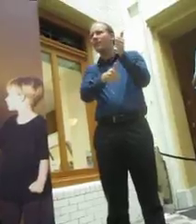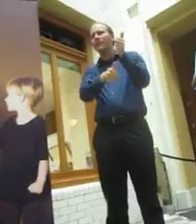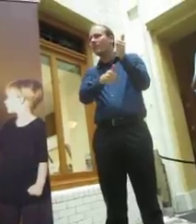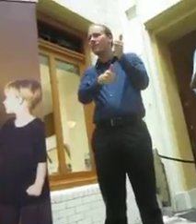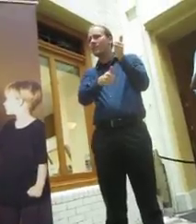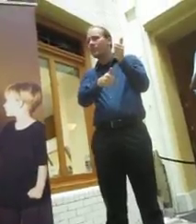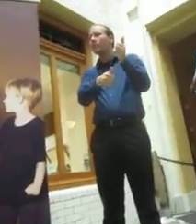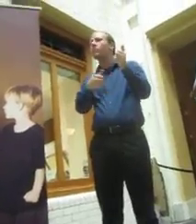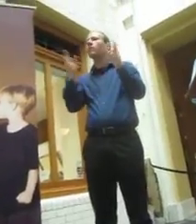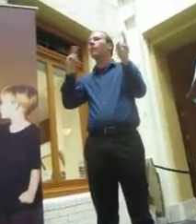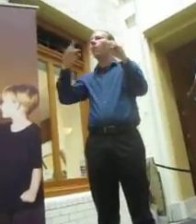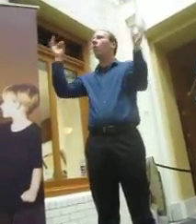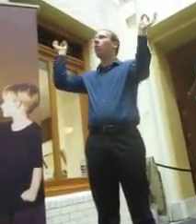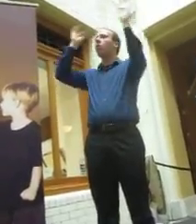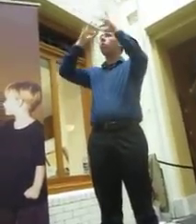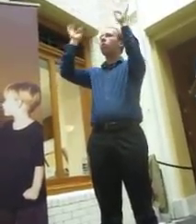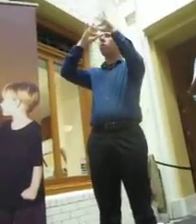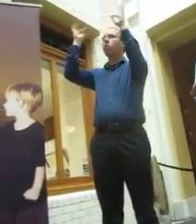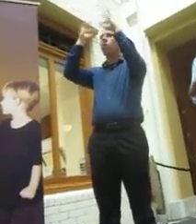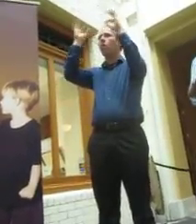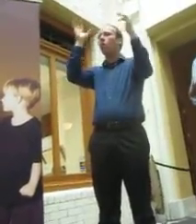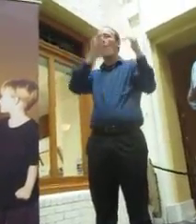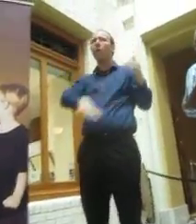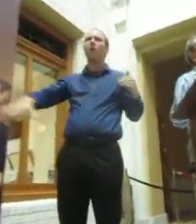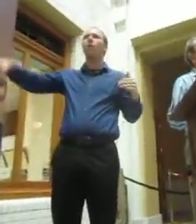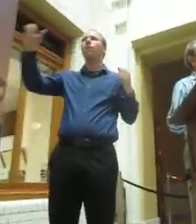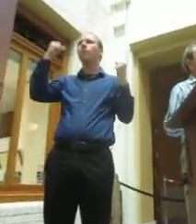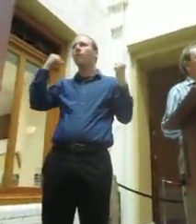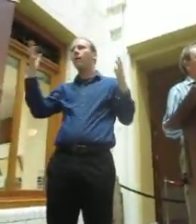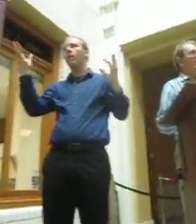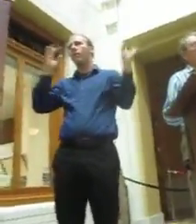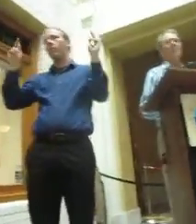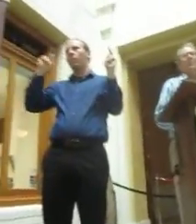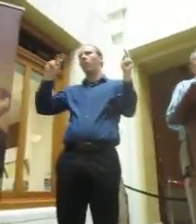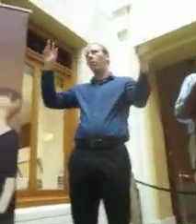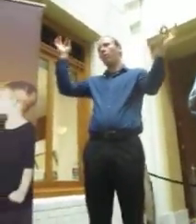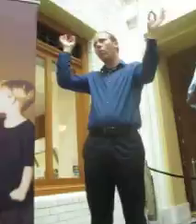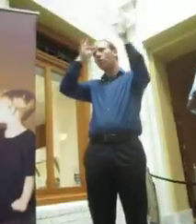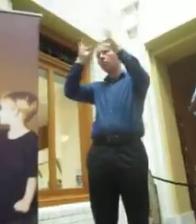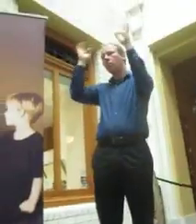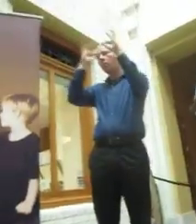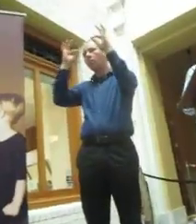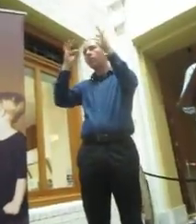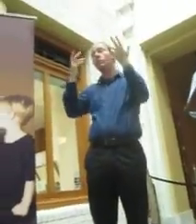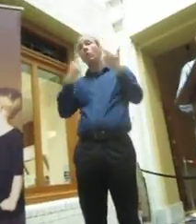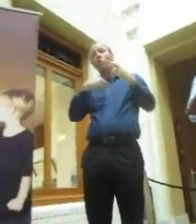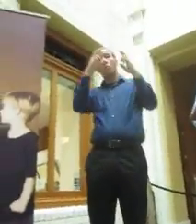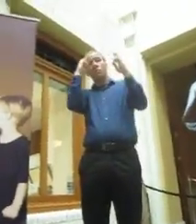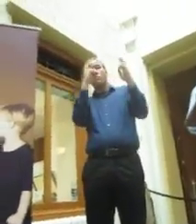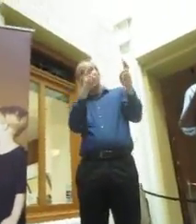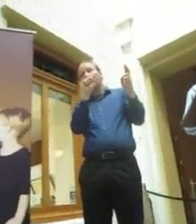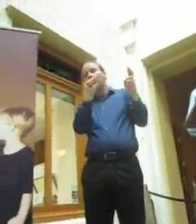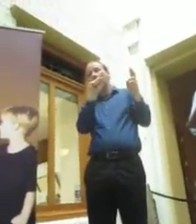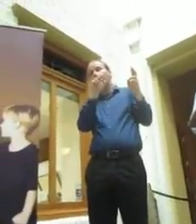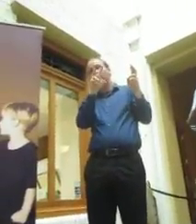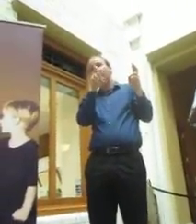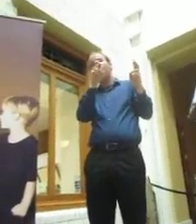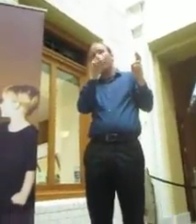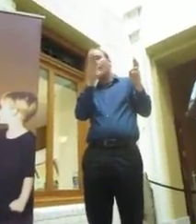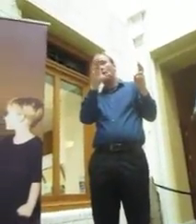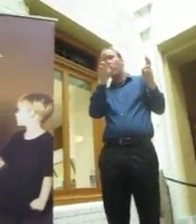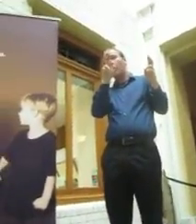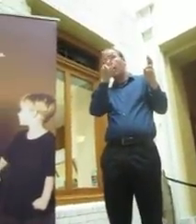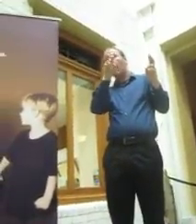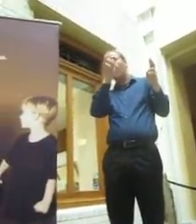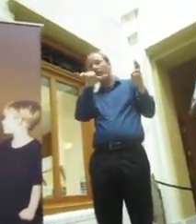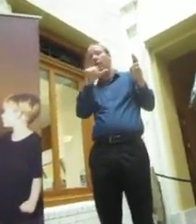rampant cluelessness. So with all due respect to Stephen Covey, I want to talk now about